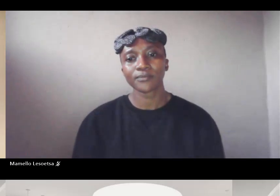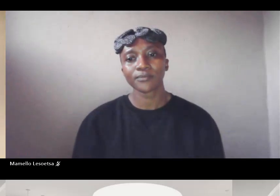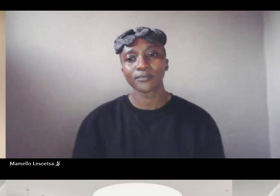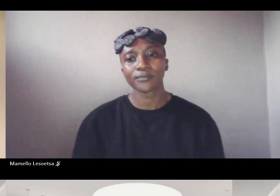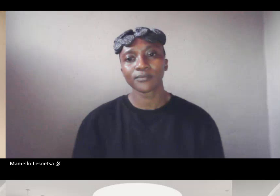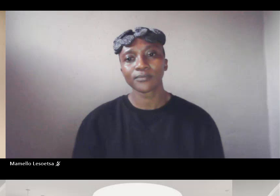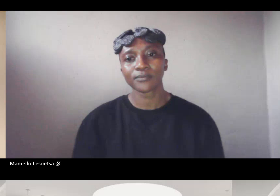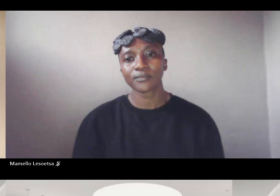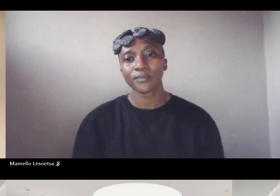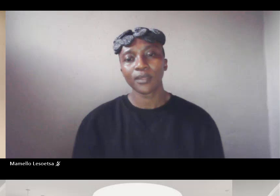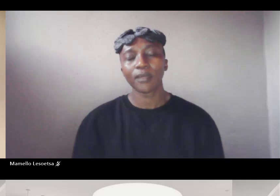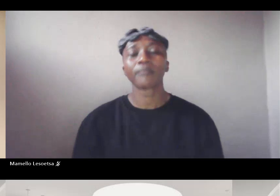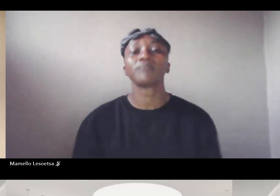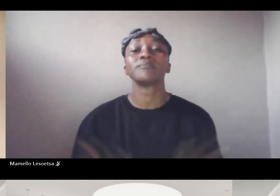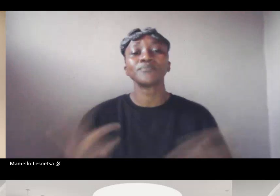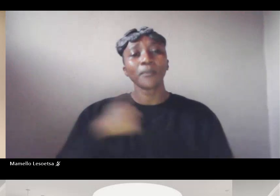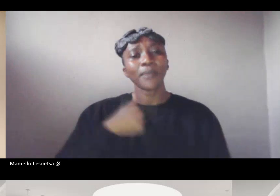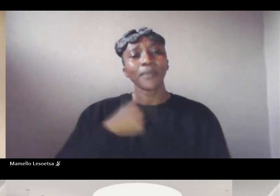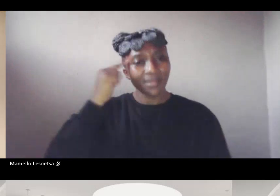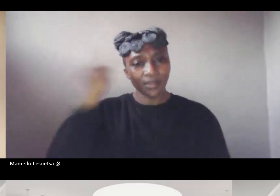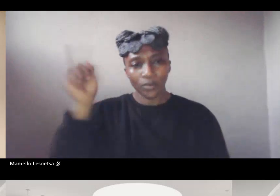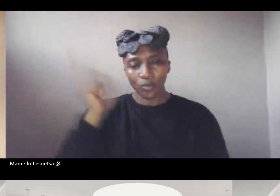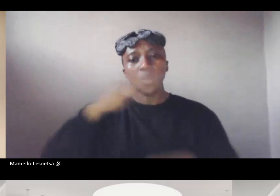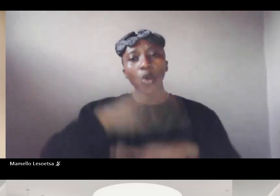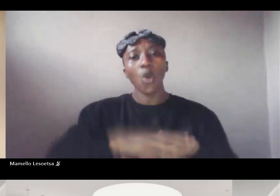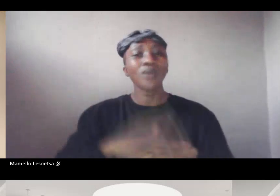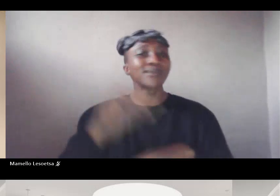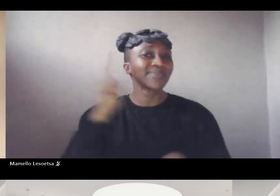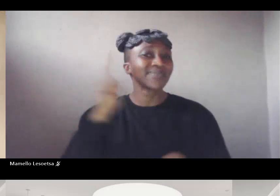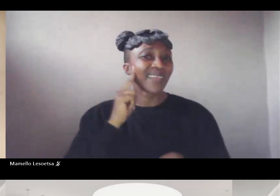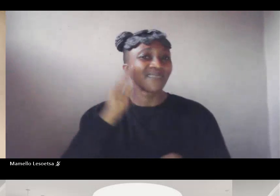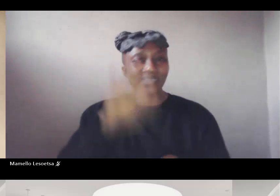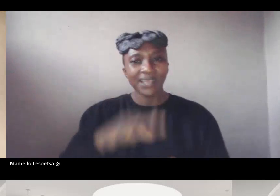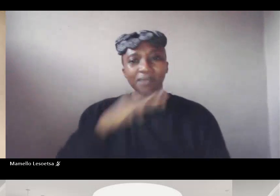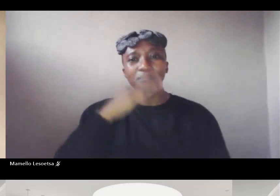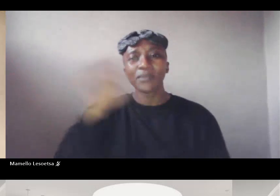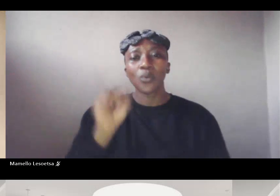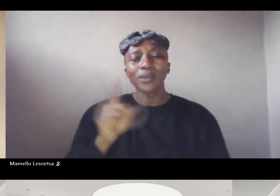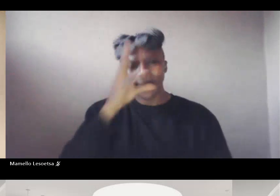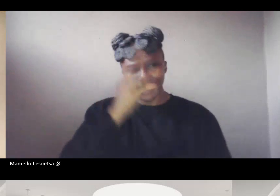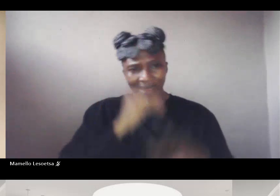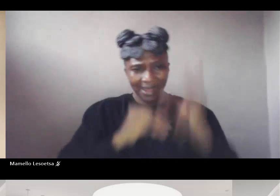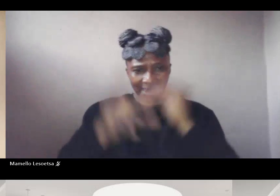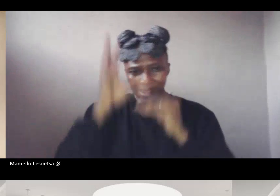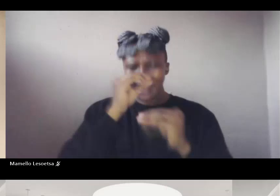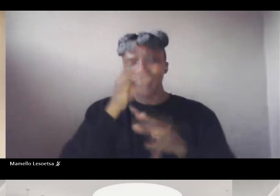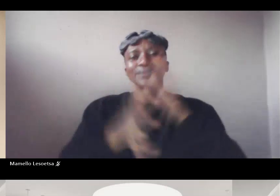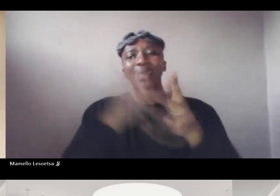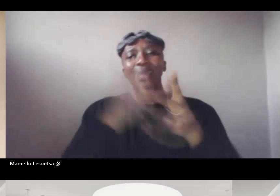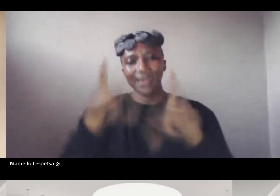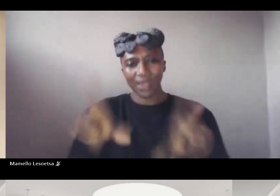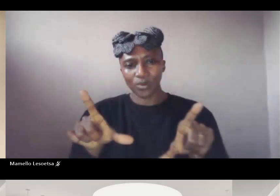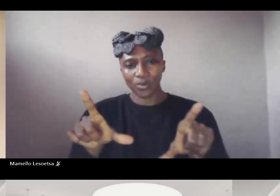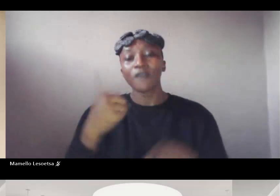child, I think learning how to sign for me will